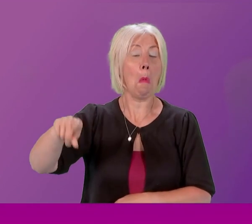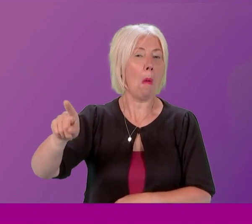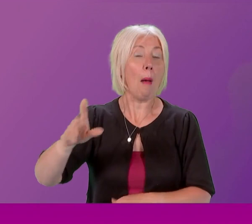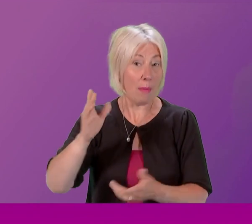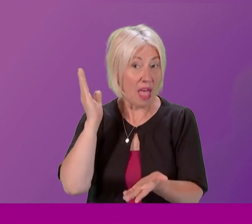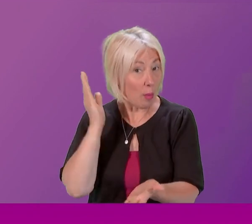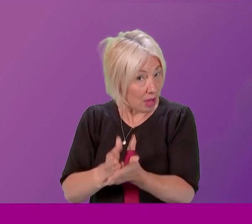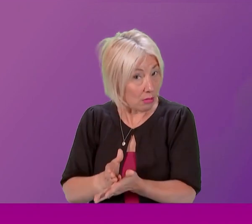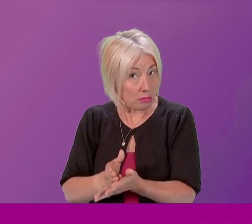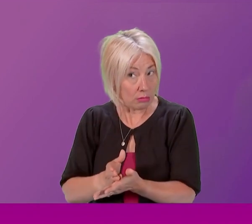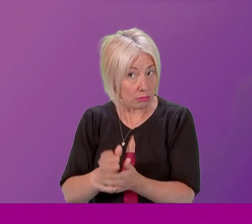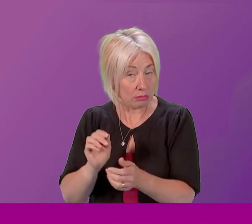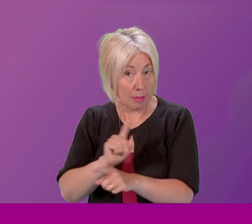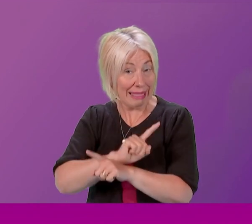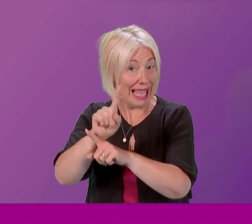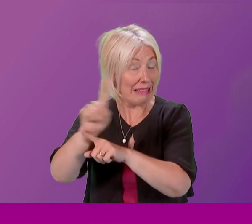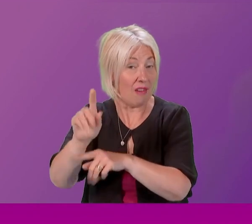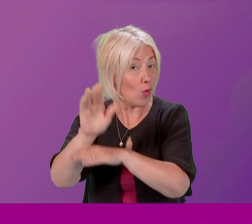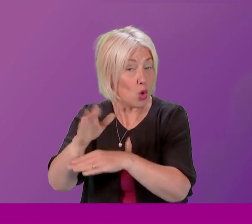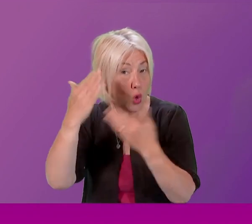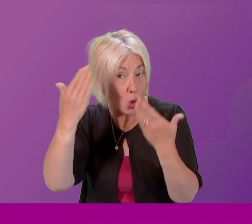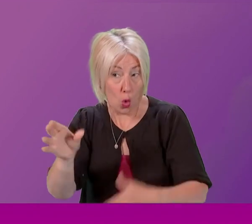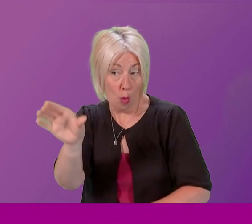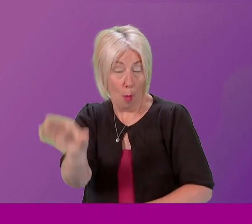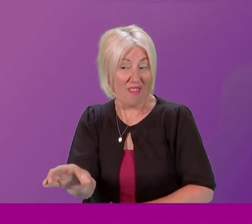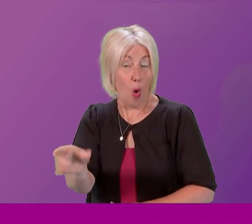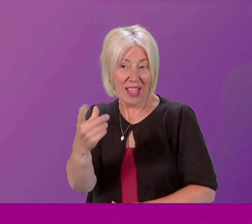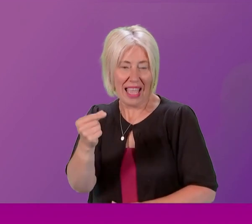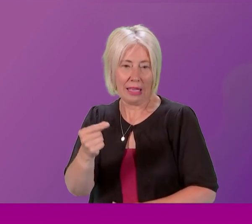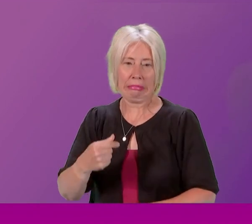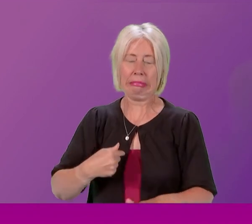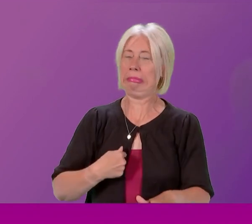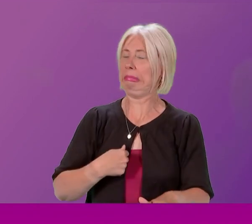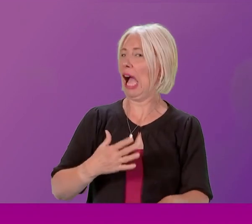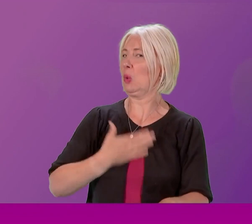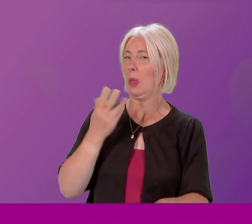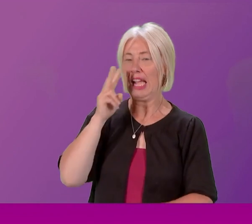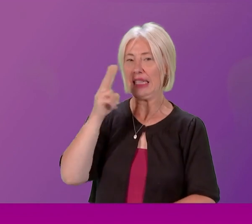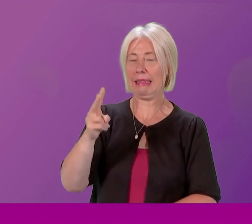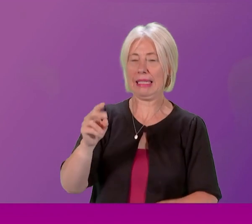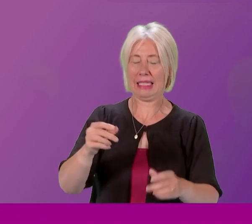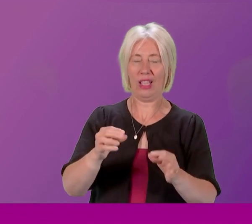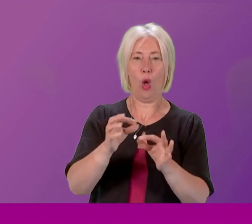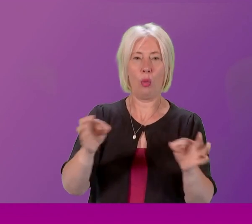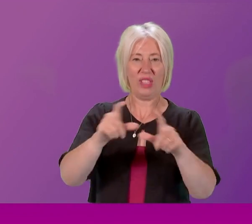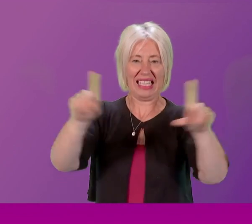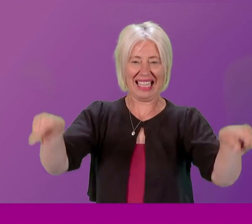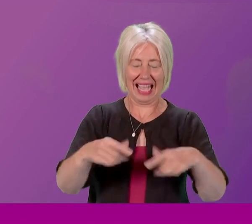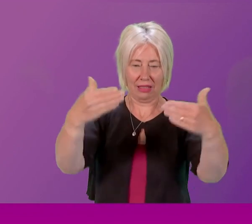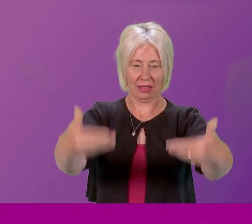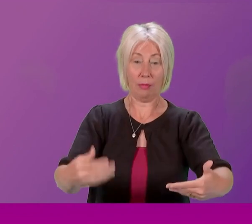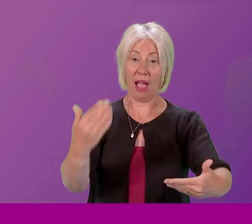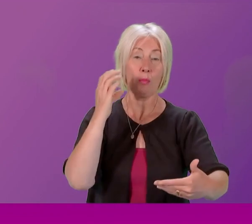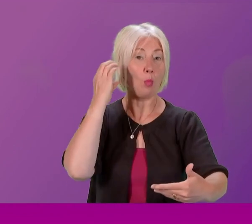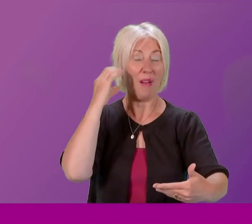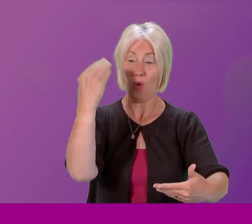and that's the thing, is that, you know, although I don't like to see a mobile phone, you know, on a music stand, but there